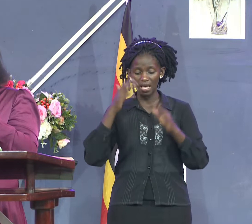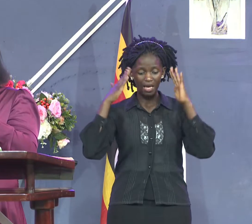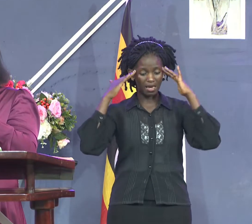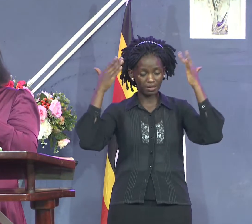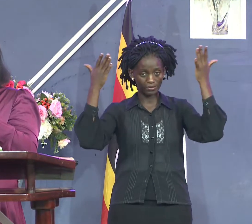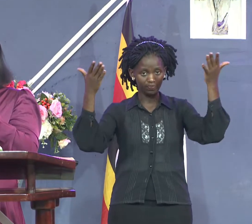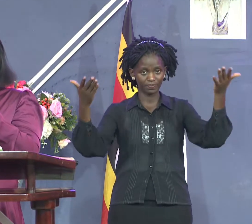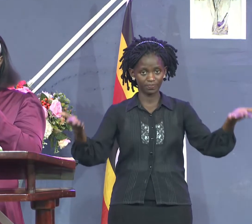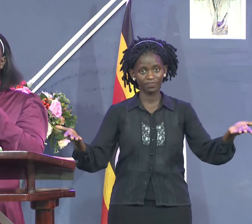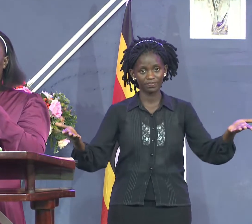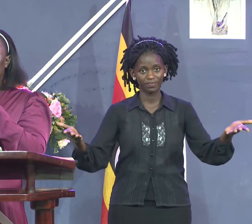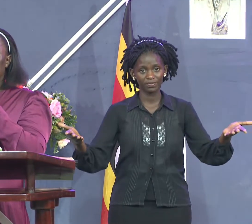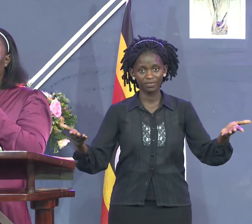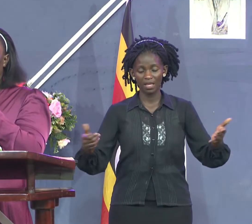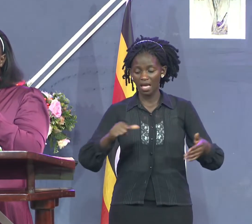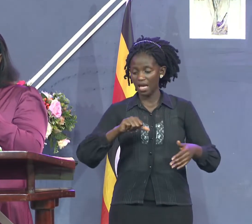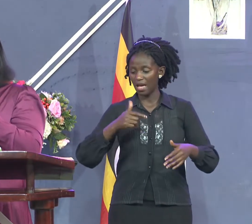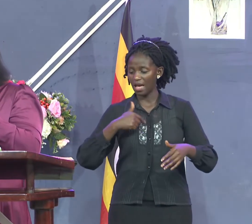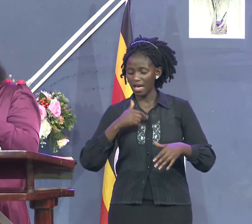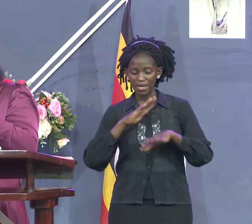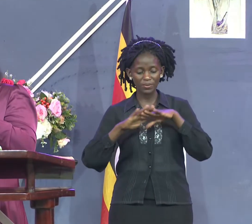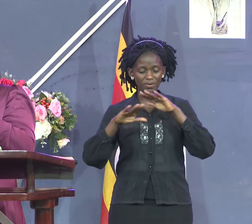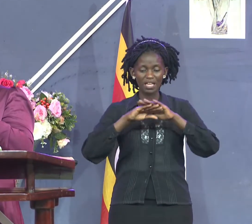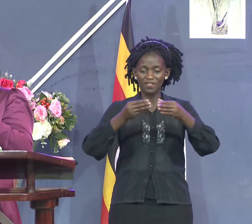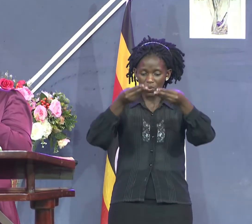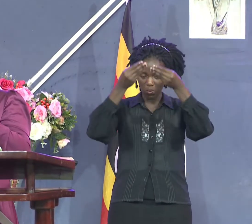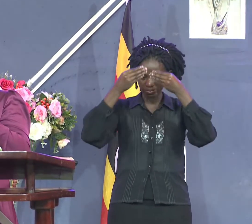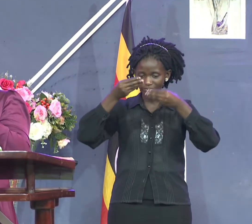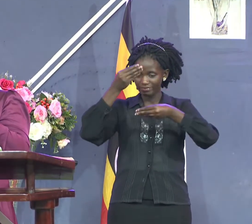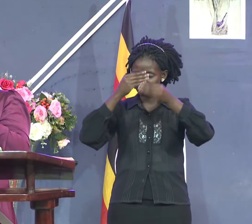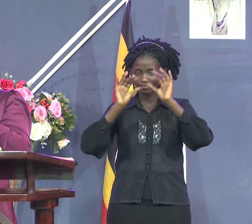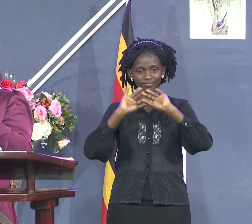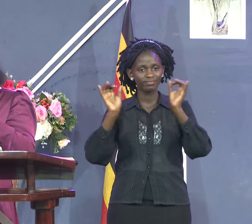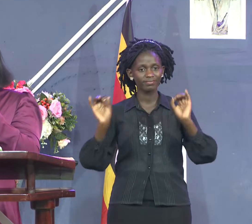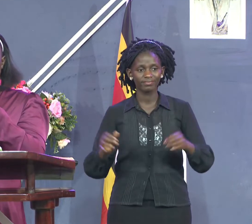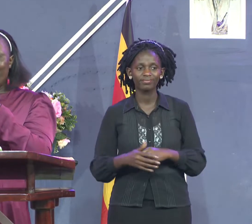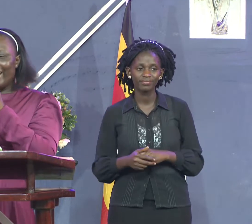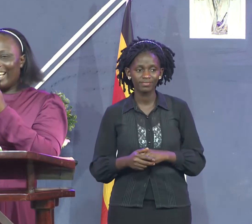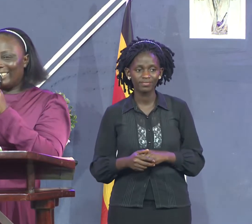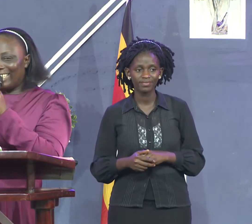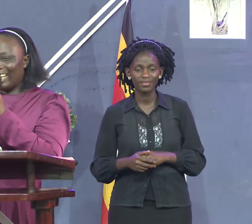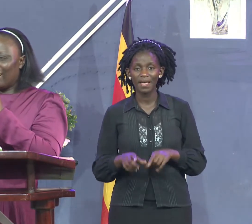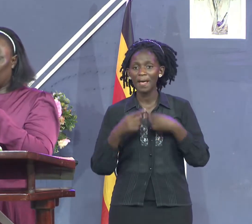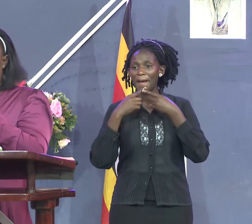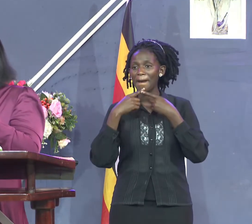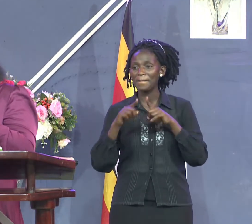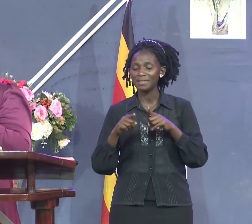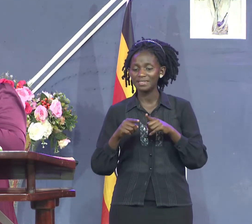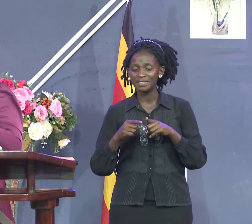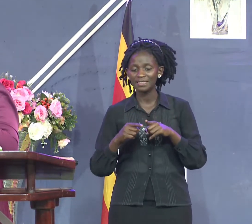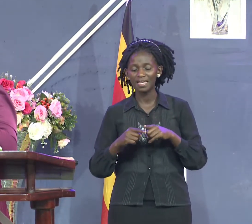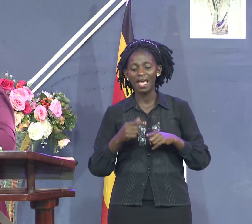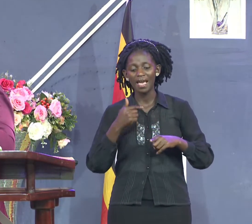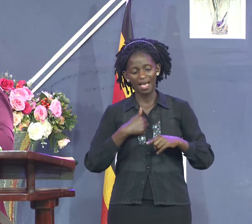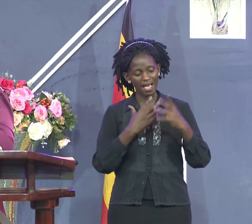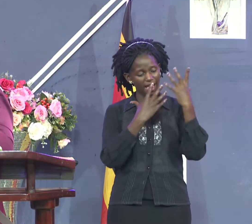things I don't know. Nze bye saatendekebwa. Of which I was not trained in them. Naye ate nga nsuubira okuba